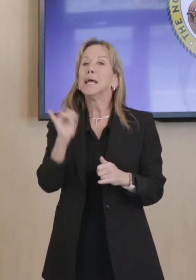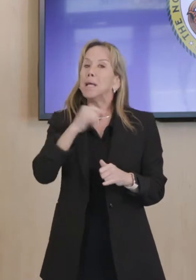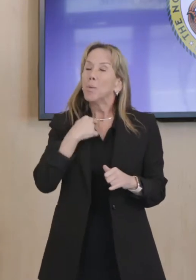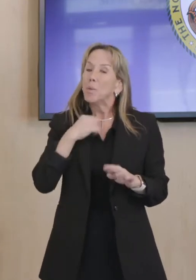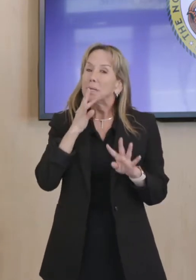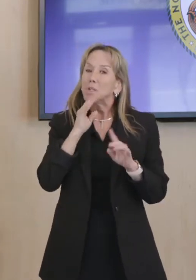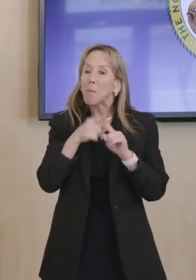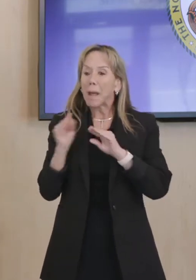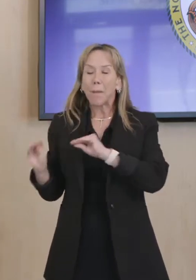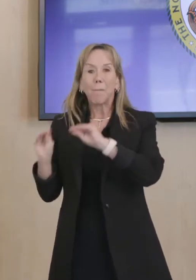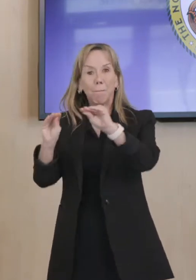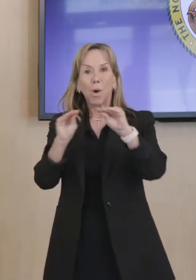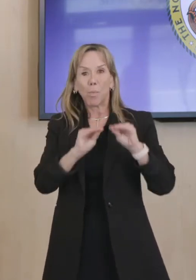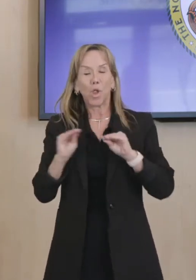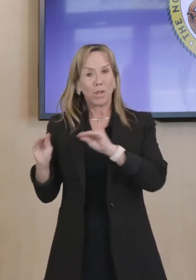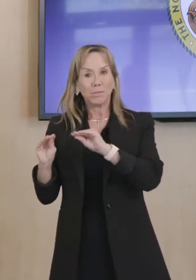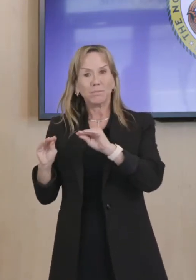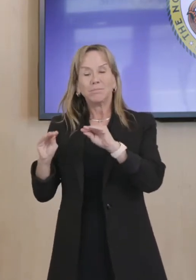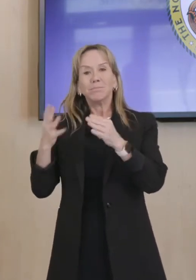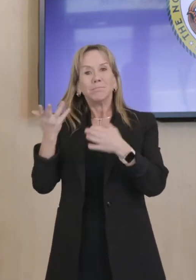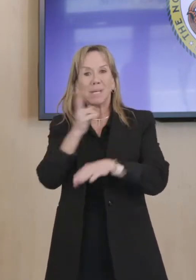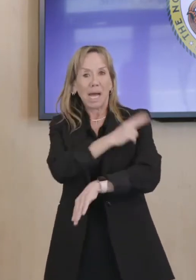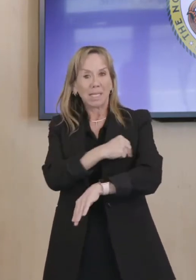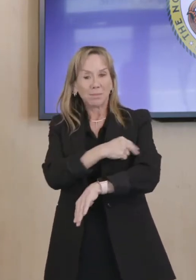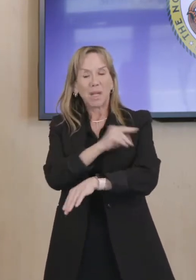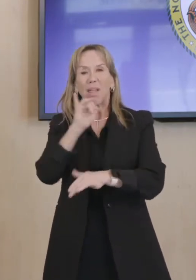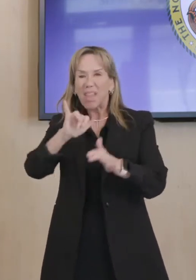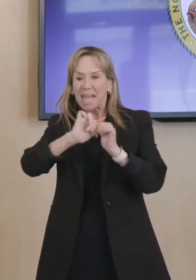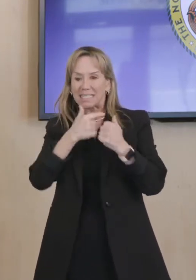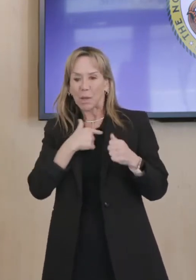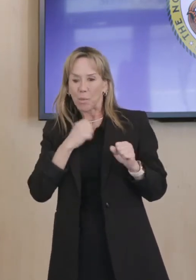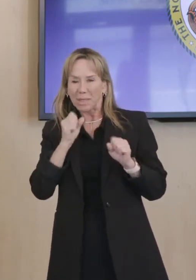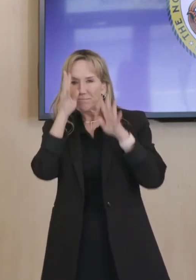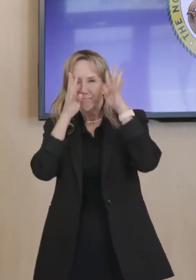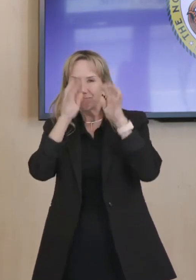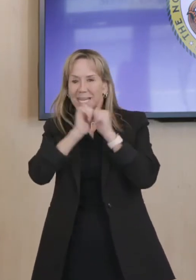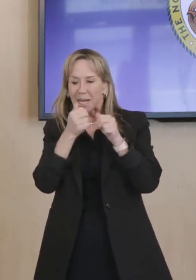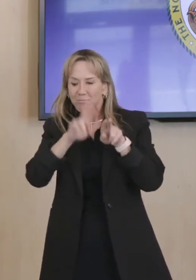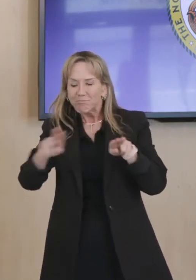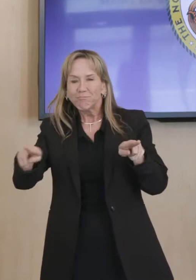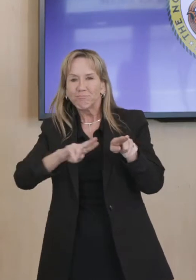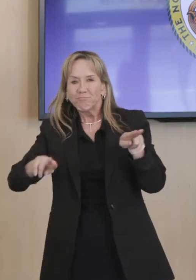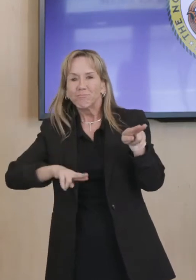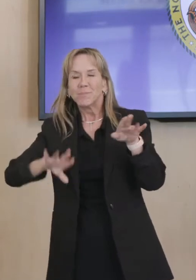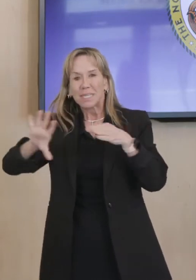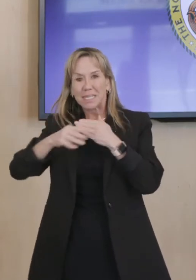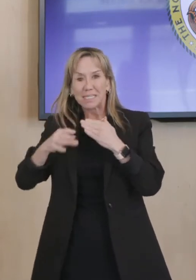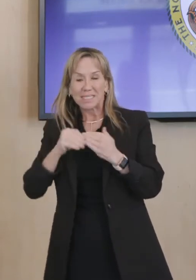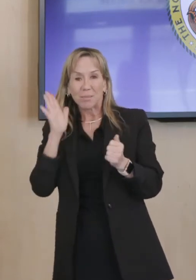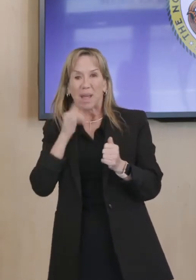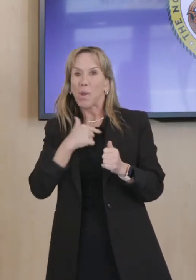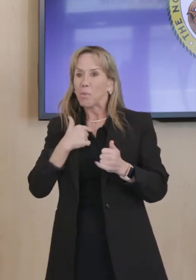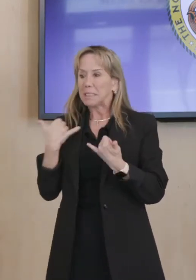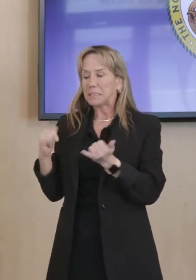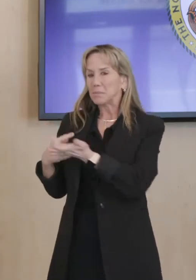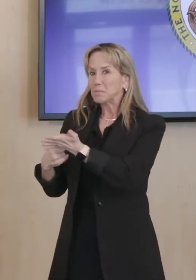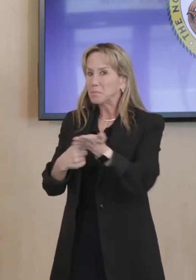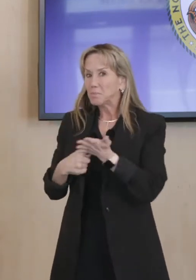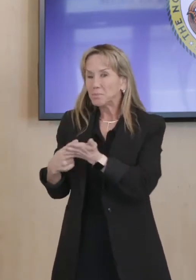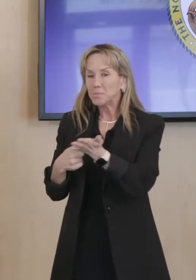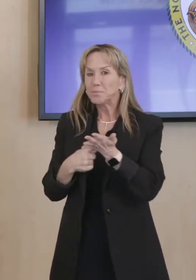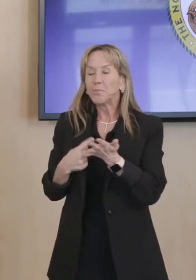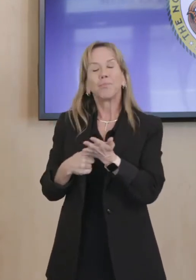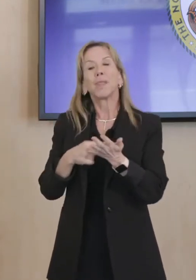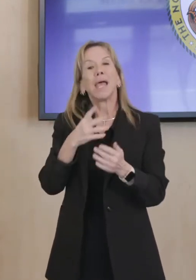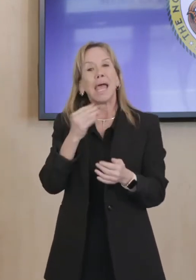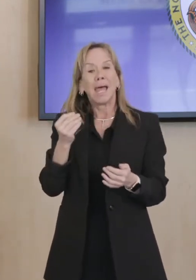actually bring online new hospital beds. And how we might do that, again, in close consultation with our healthcare systems. But our medical community and